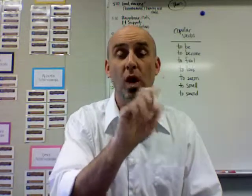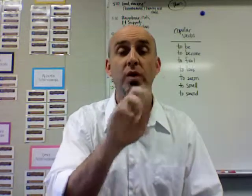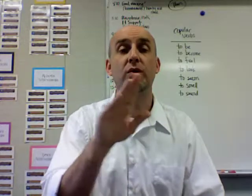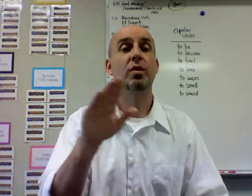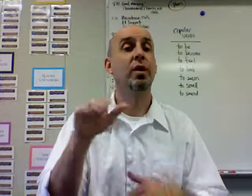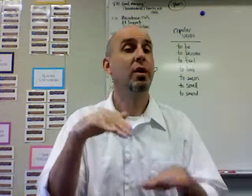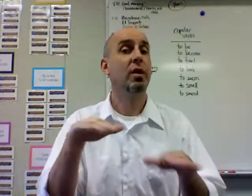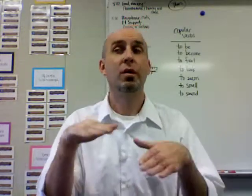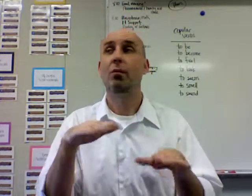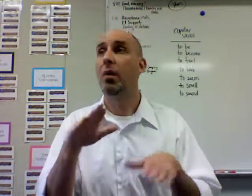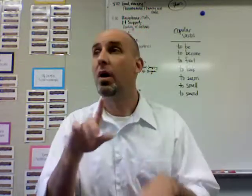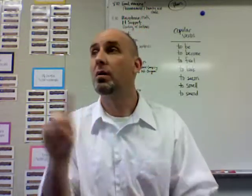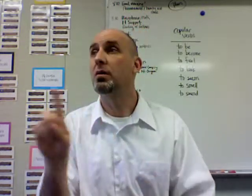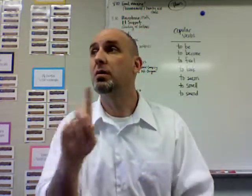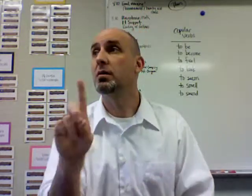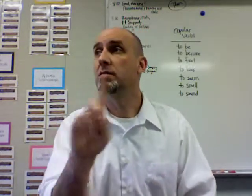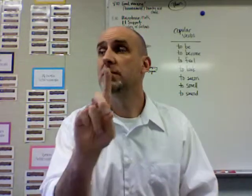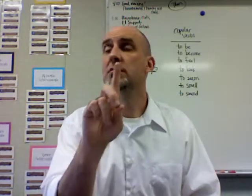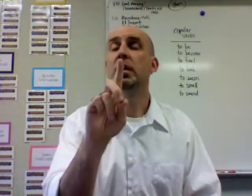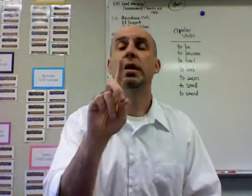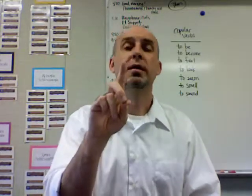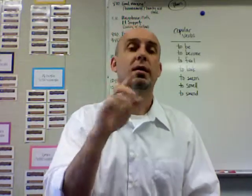wander, wander.